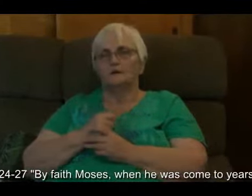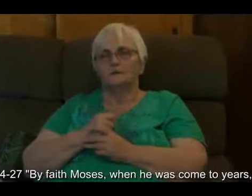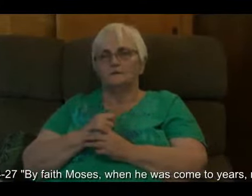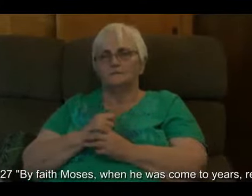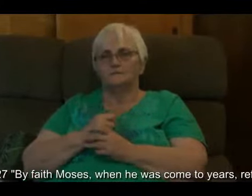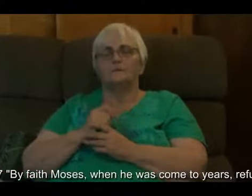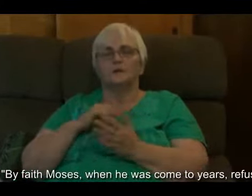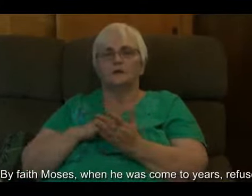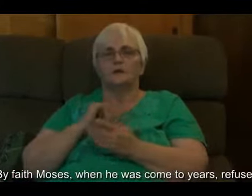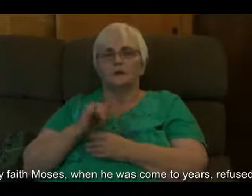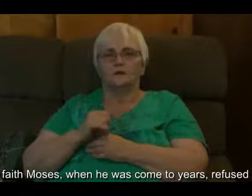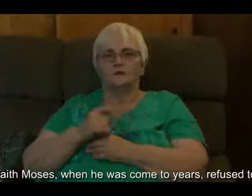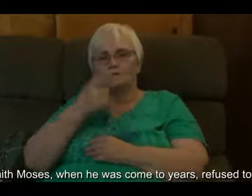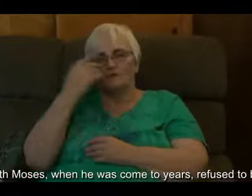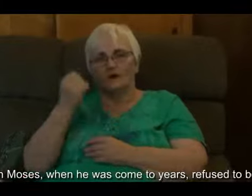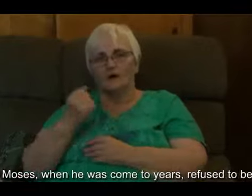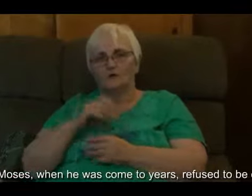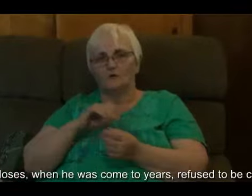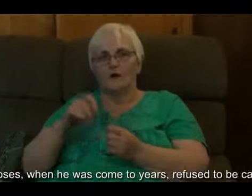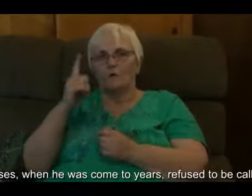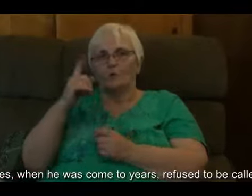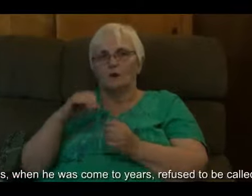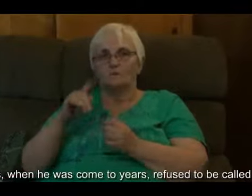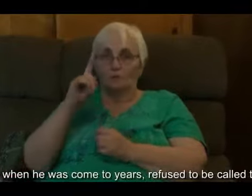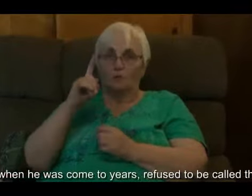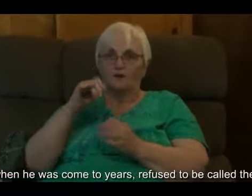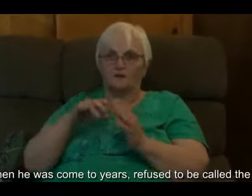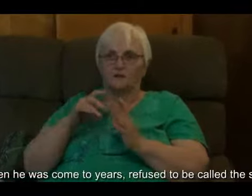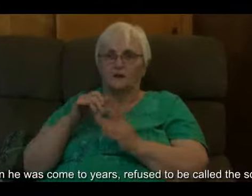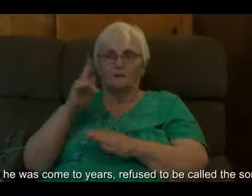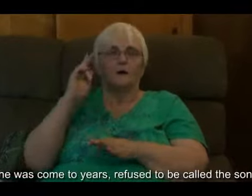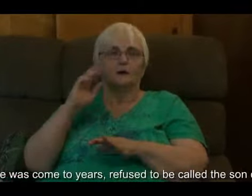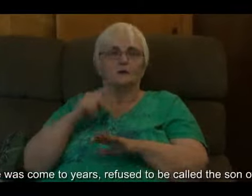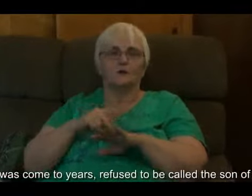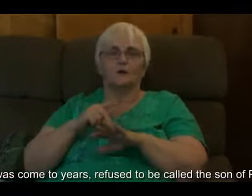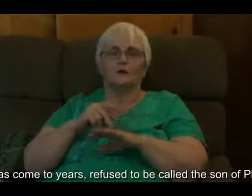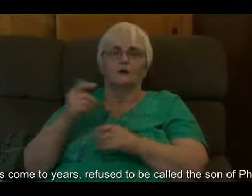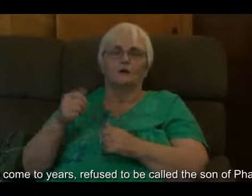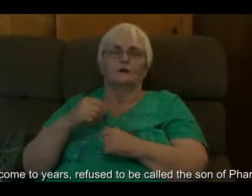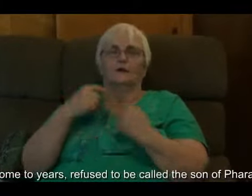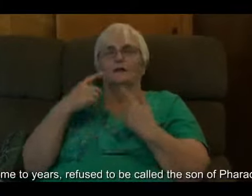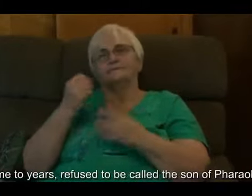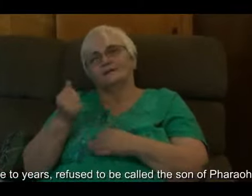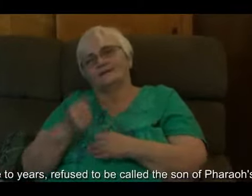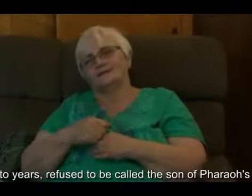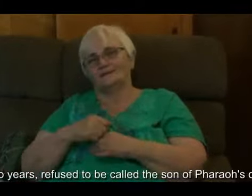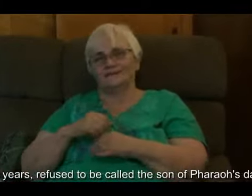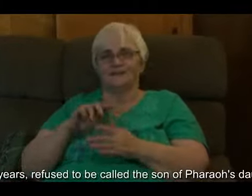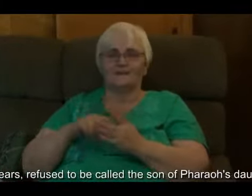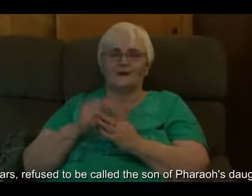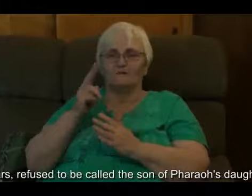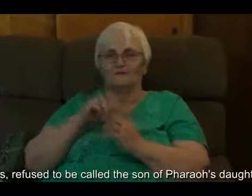It is. I forgot to write one of the ones in the 11. But Hebrews 11, starting in verse 24,